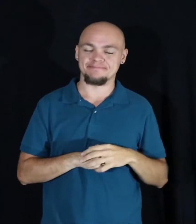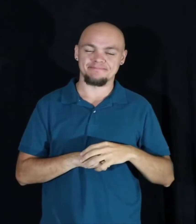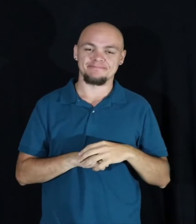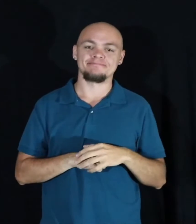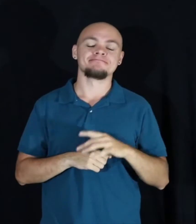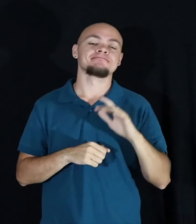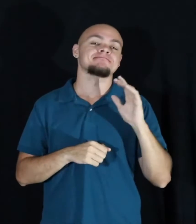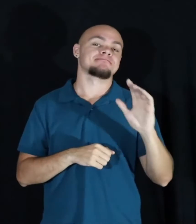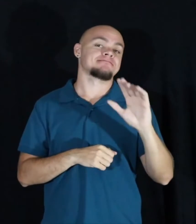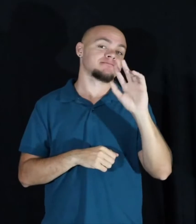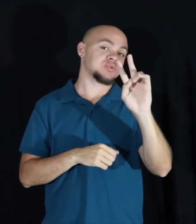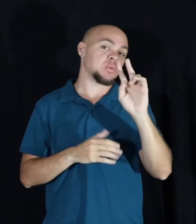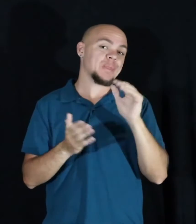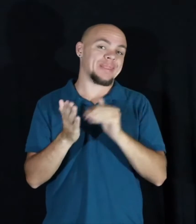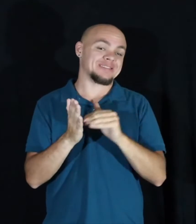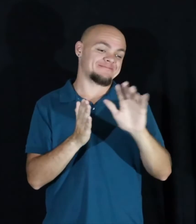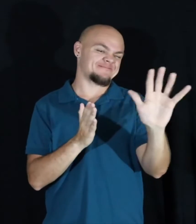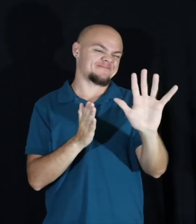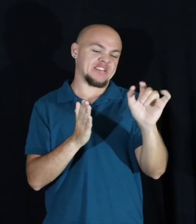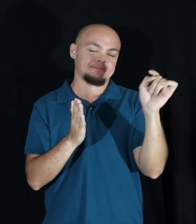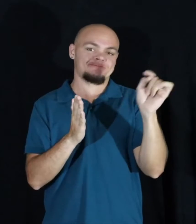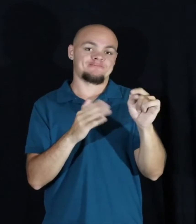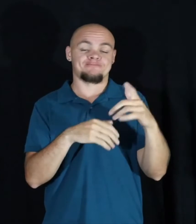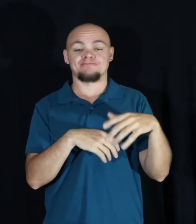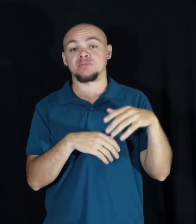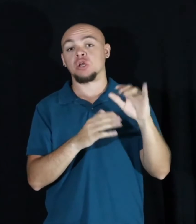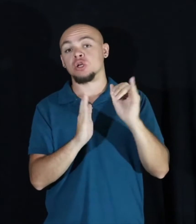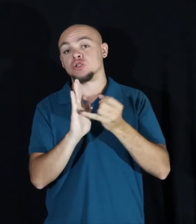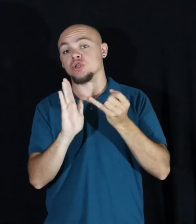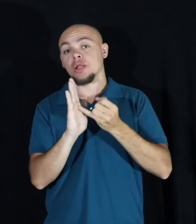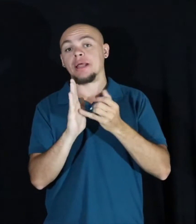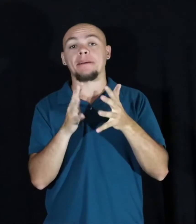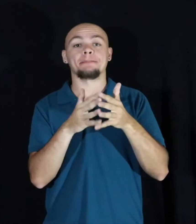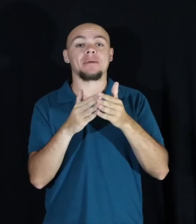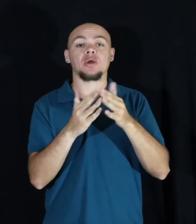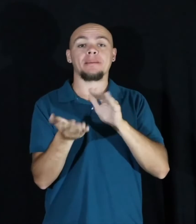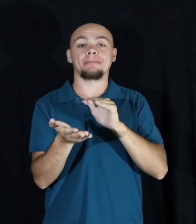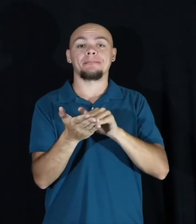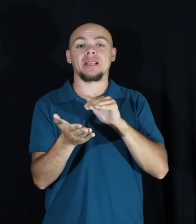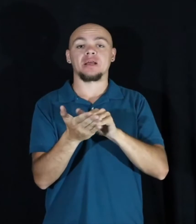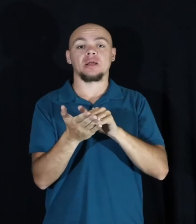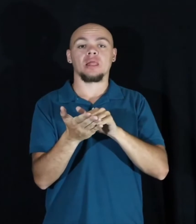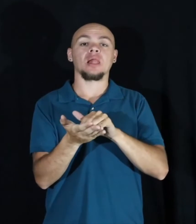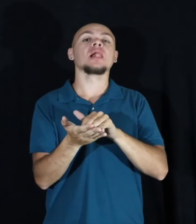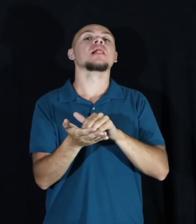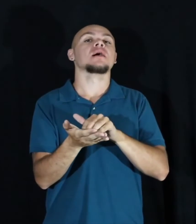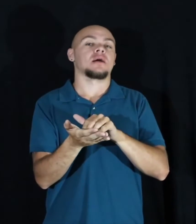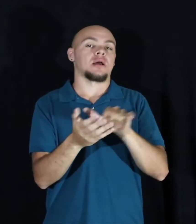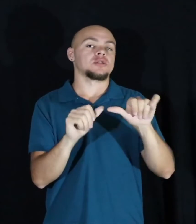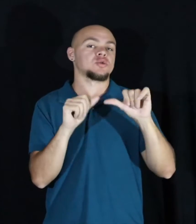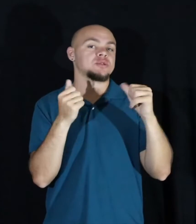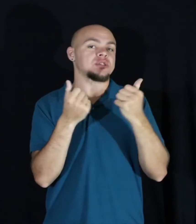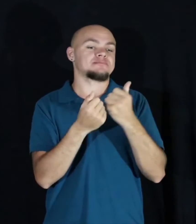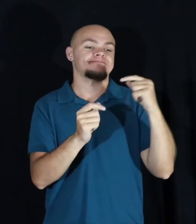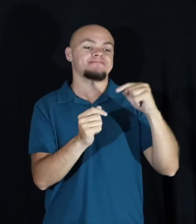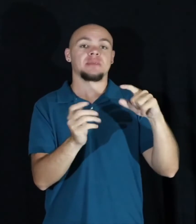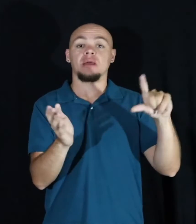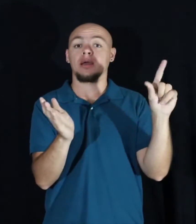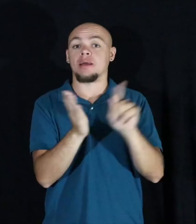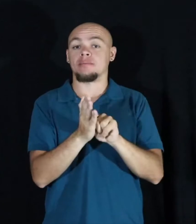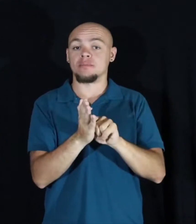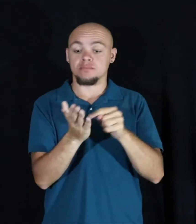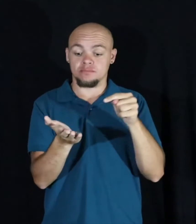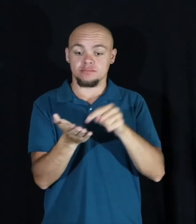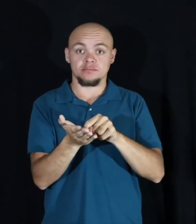As early as 2005, the Journal of American Medical Association published a study looking at the impact of the internet on how